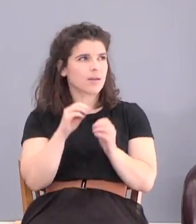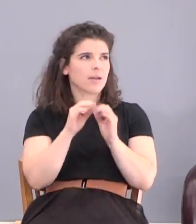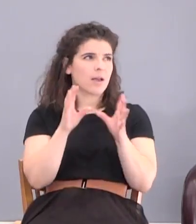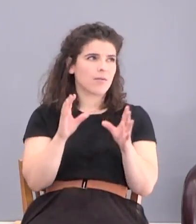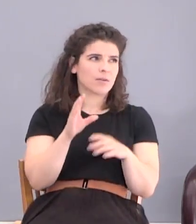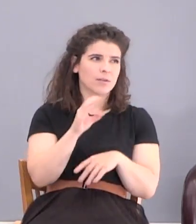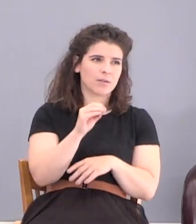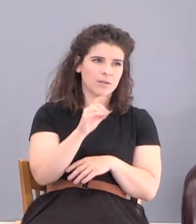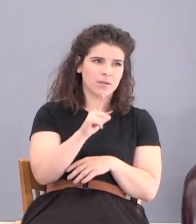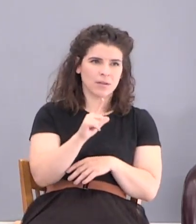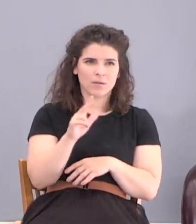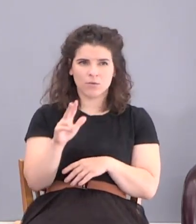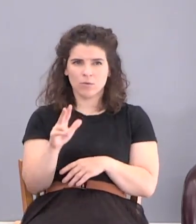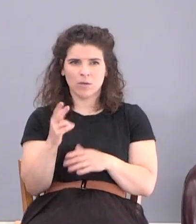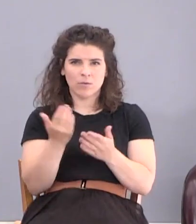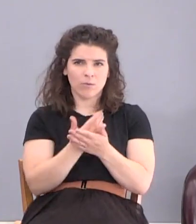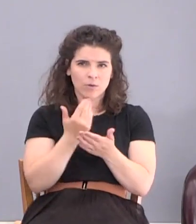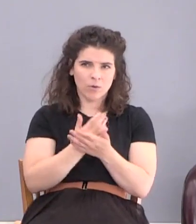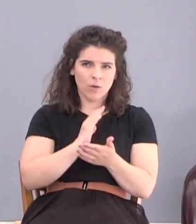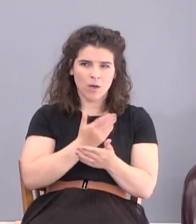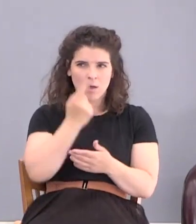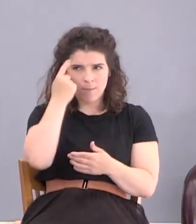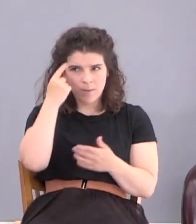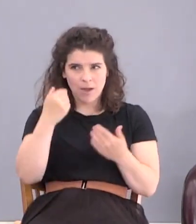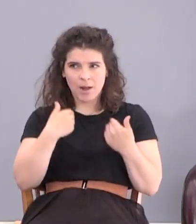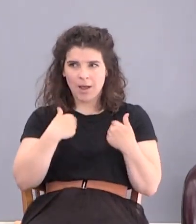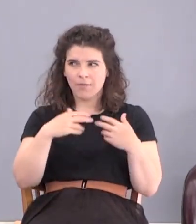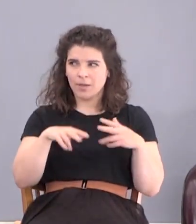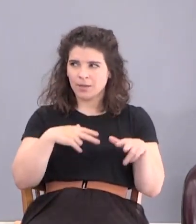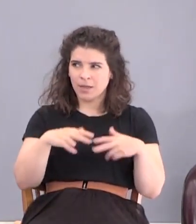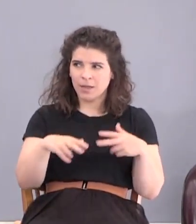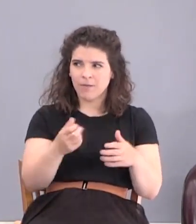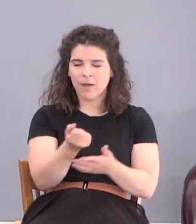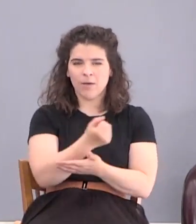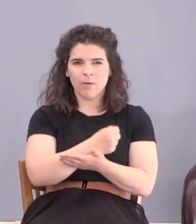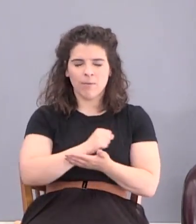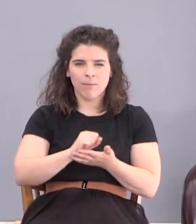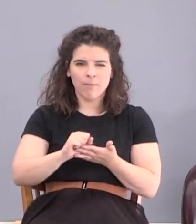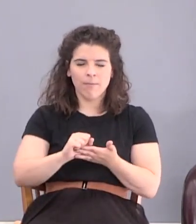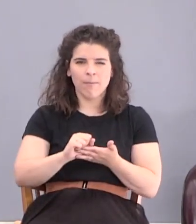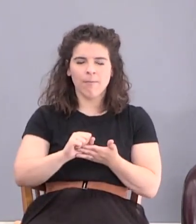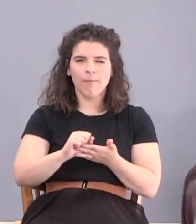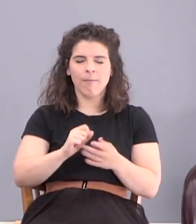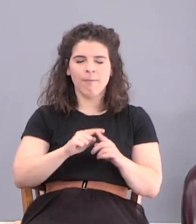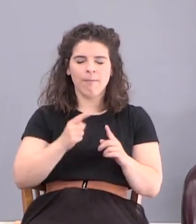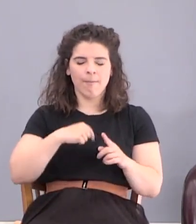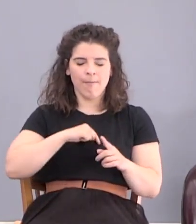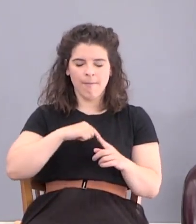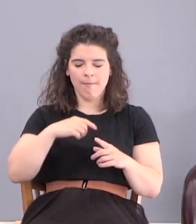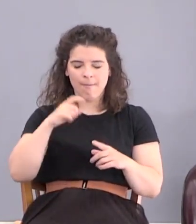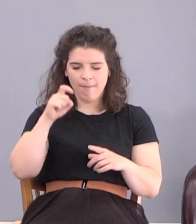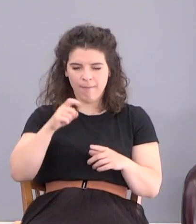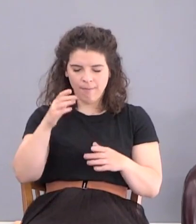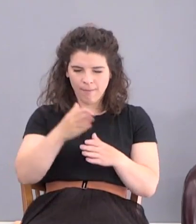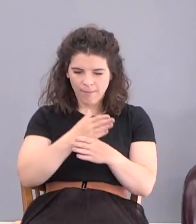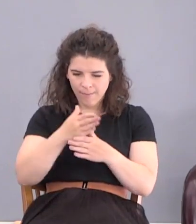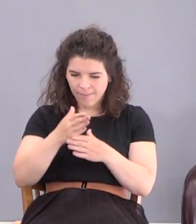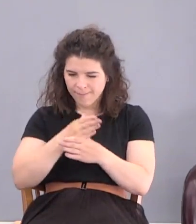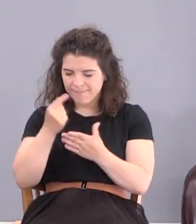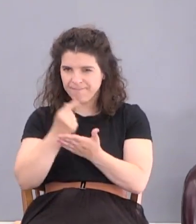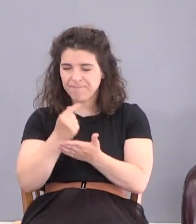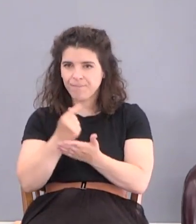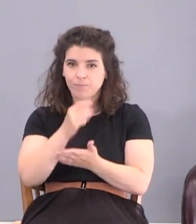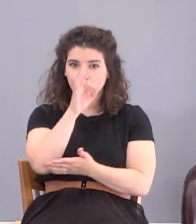do Colossians 3 where we're renewing our mind and we have this walk, a sanctified walk. But we're out there sharing the gospel. We're getting other